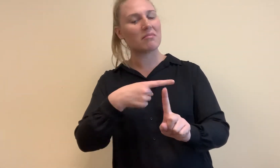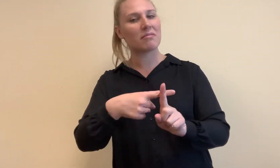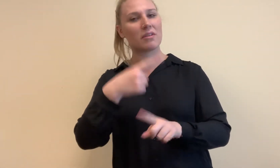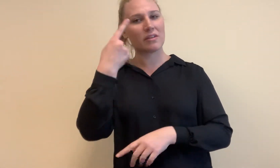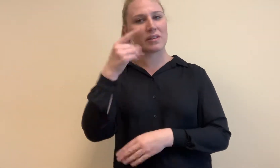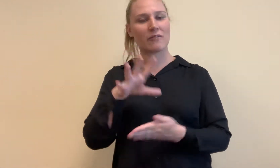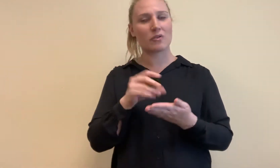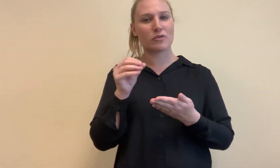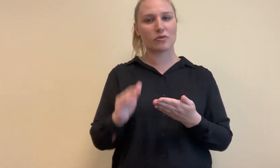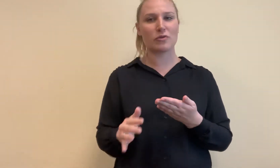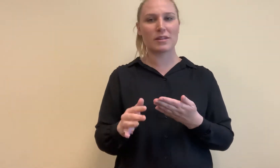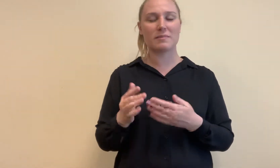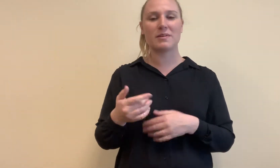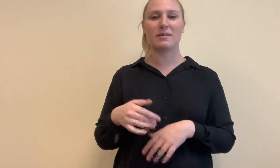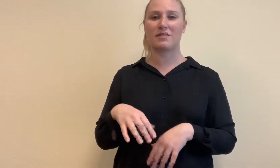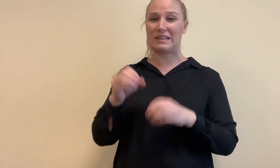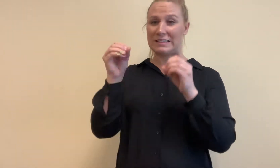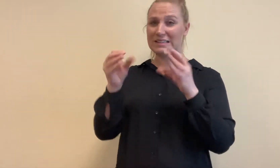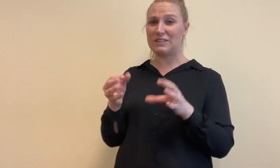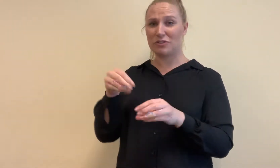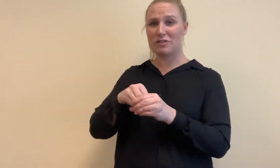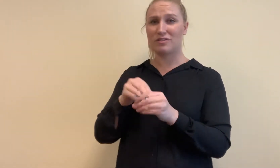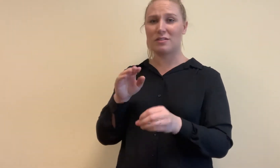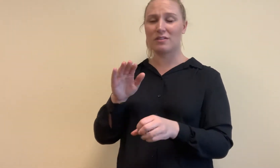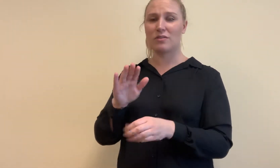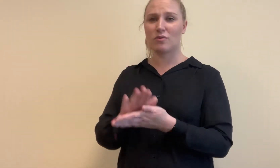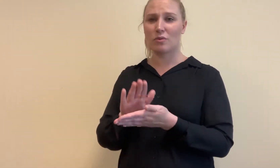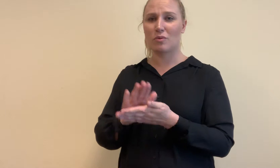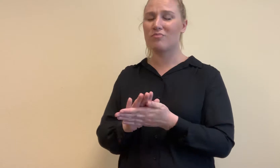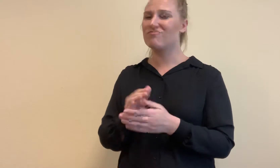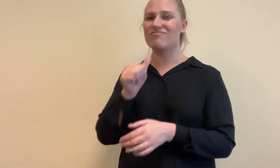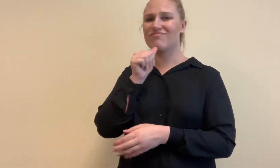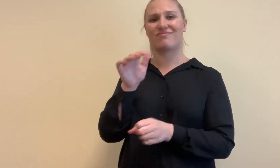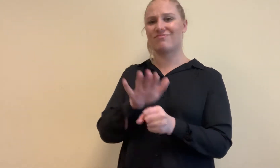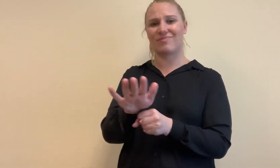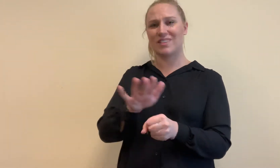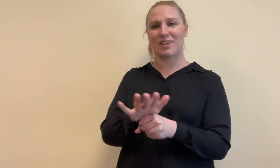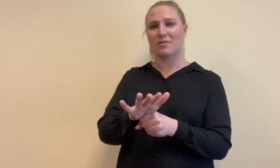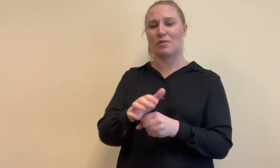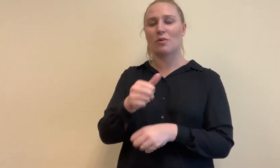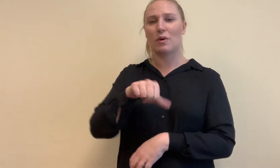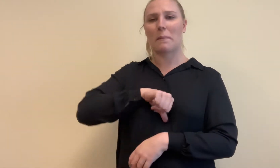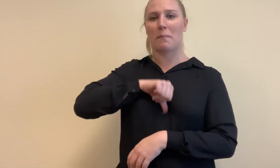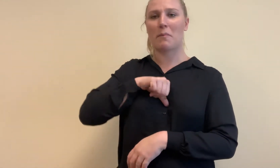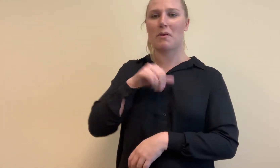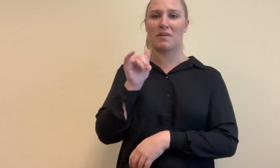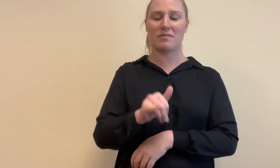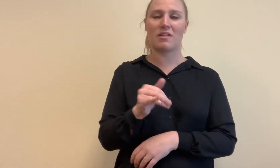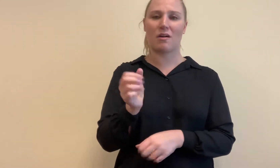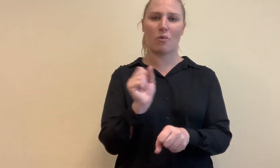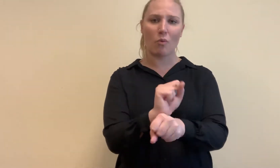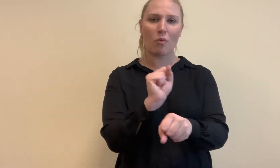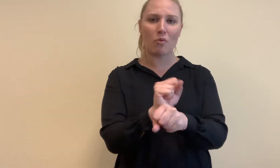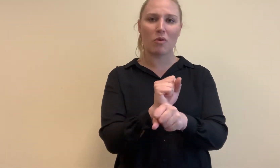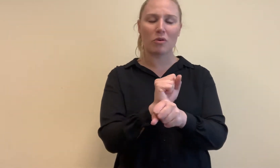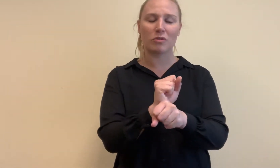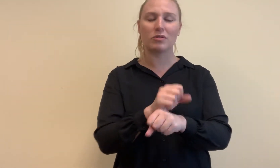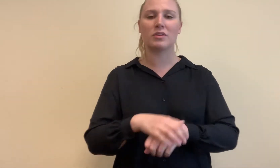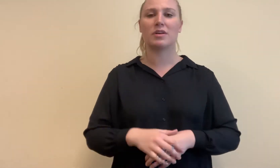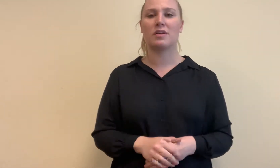shortages, and I'm really proud of that effort that we've done in a partnership to try to make sure that we're all working with the